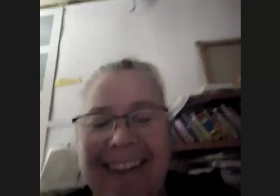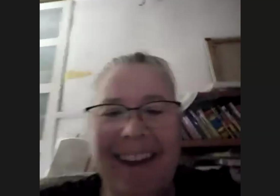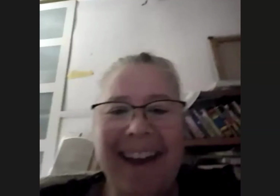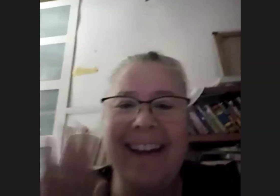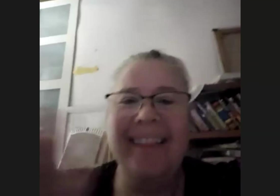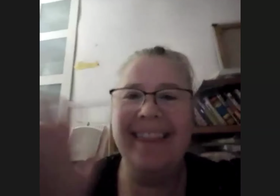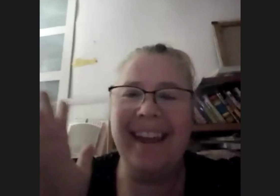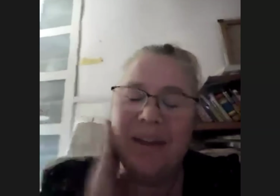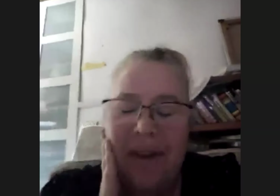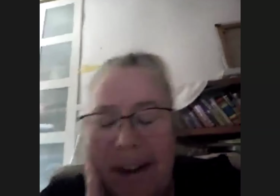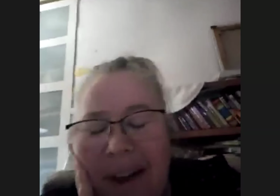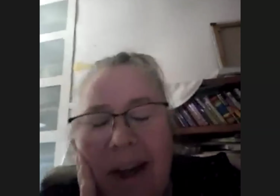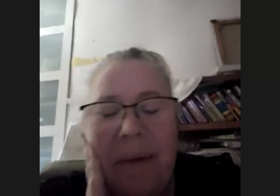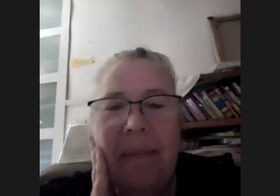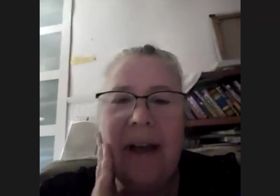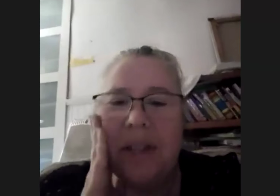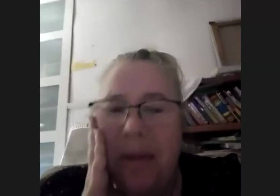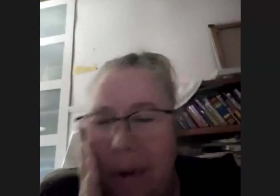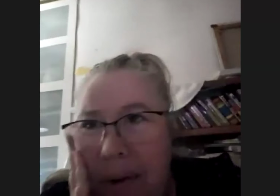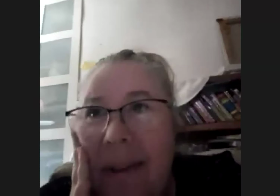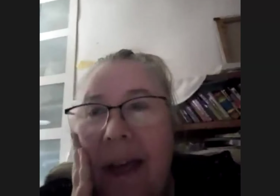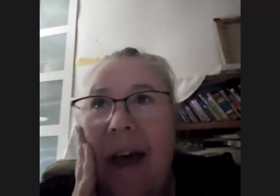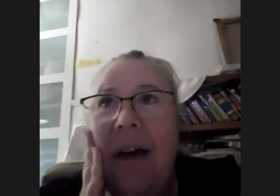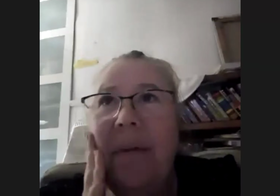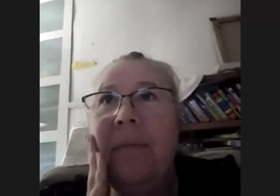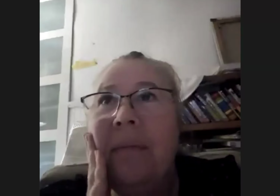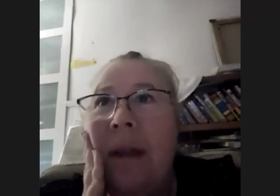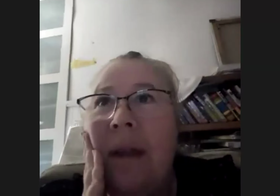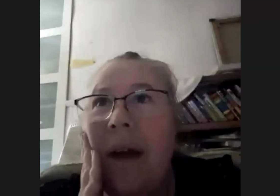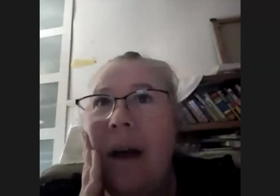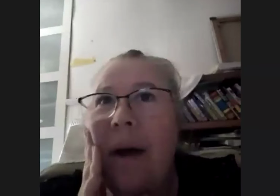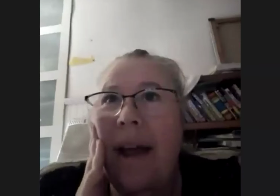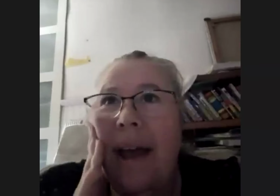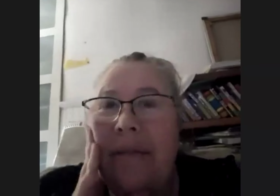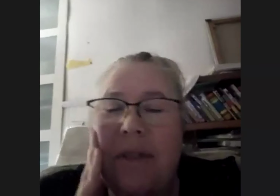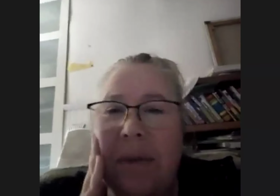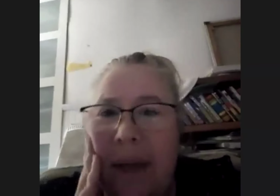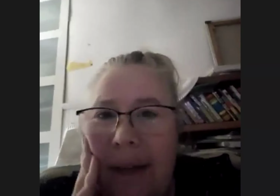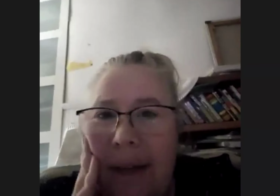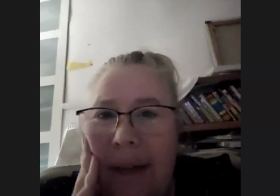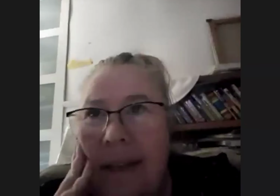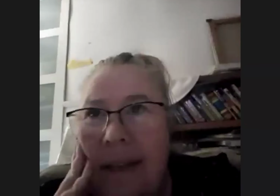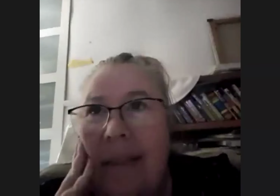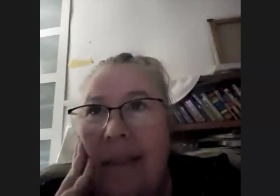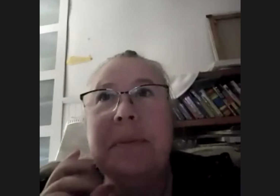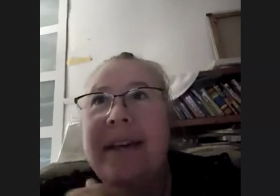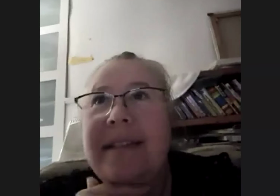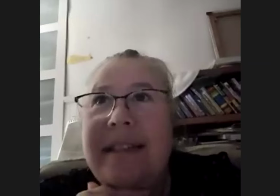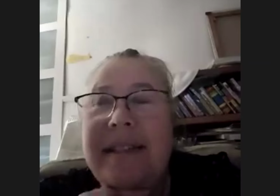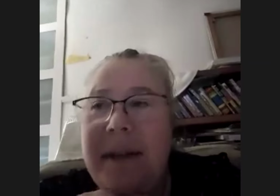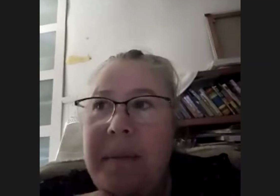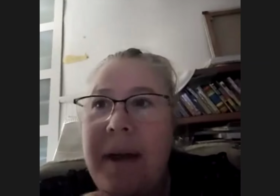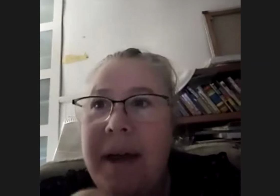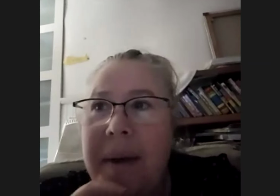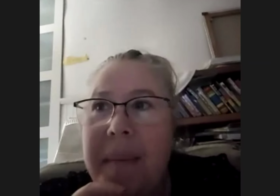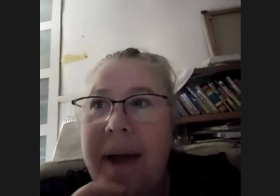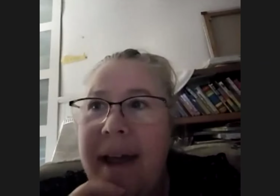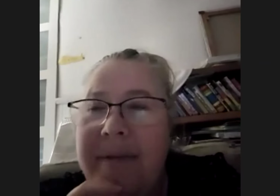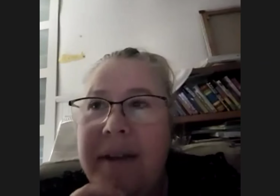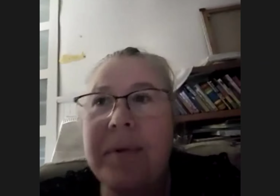Hi, yeah. Thank you, Yana. I'm Ashley Thurkel. I have 2 kids in the SPS